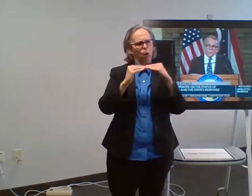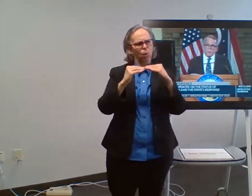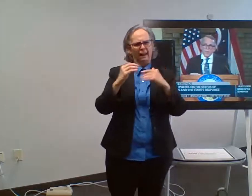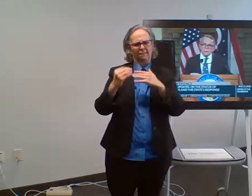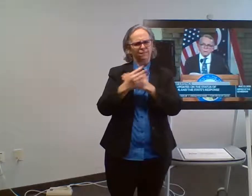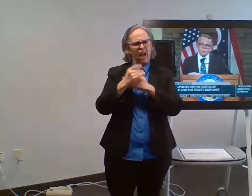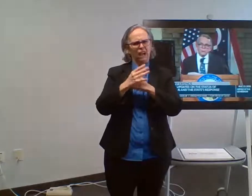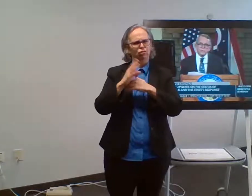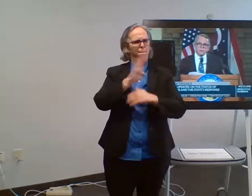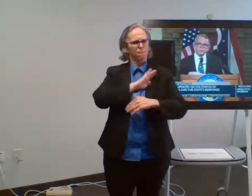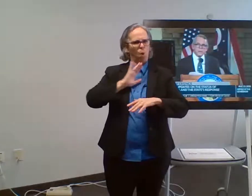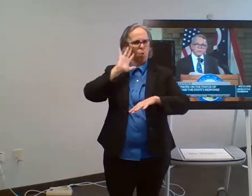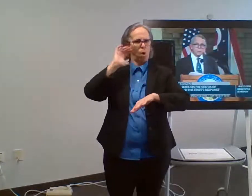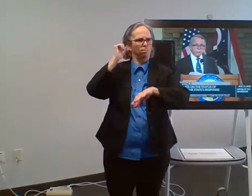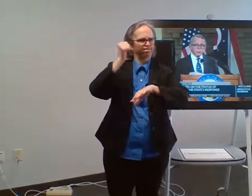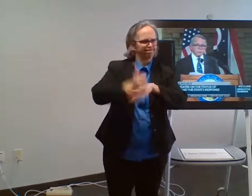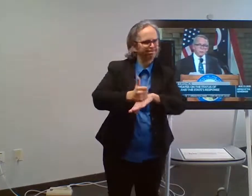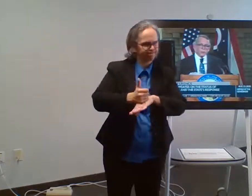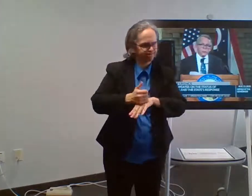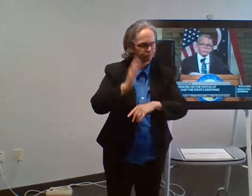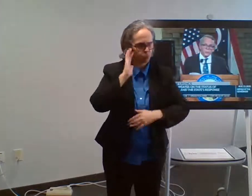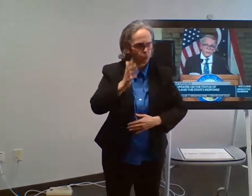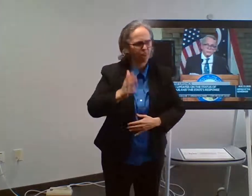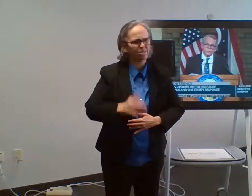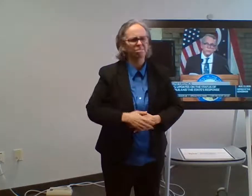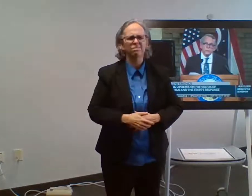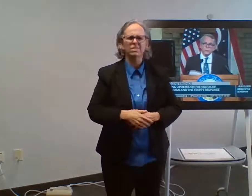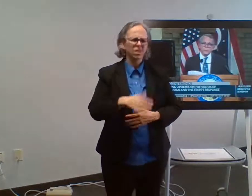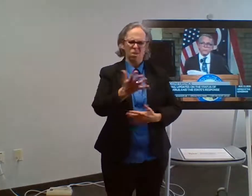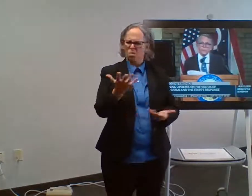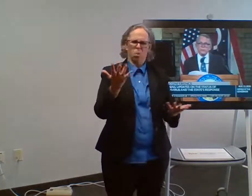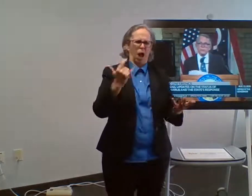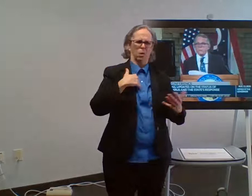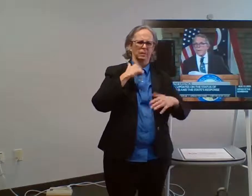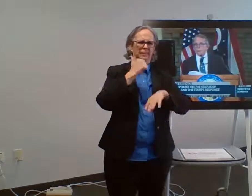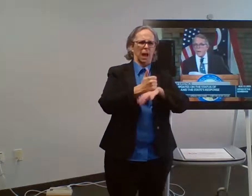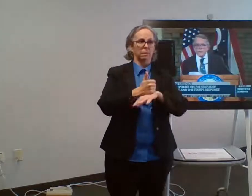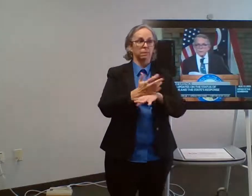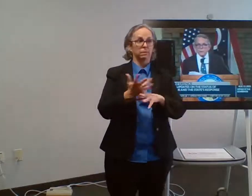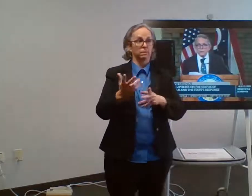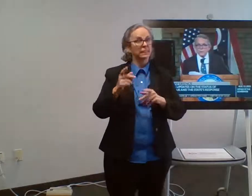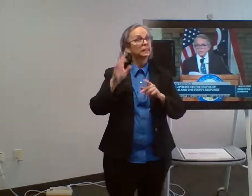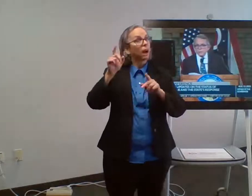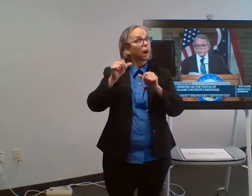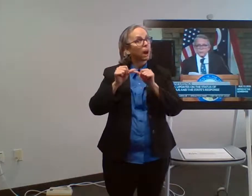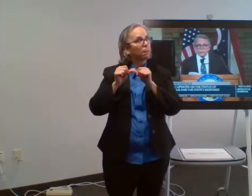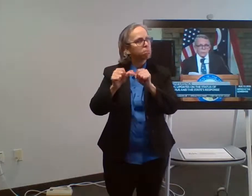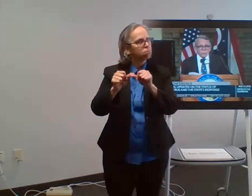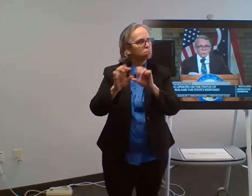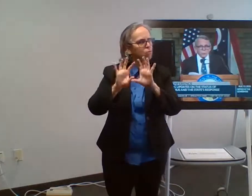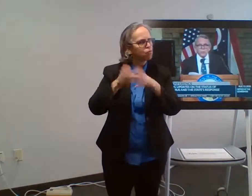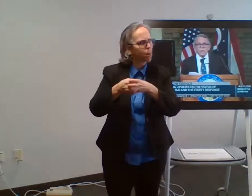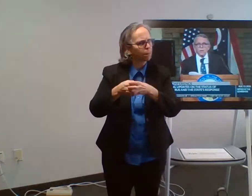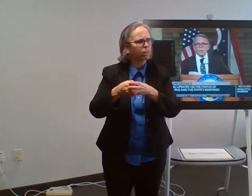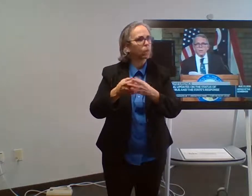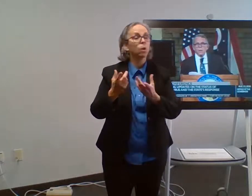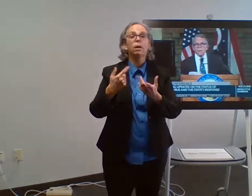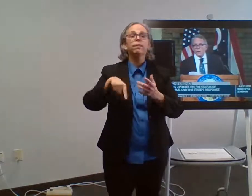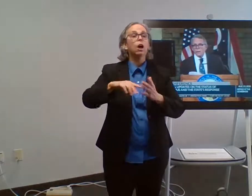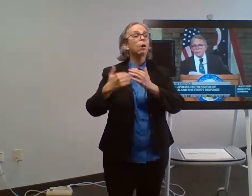The idea behind this is to have a permanent group working with us, people brought in from the outside, people not necessarily in government,